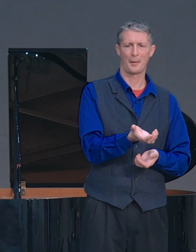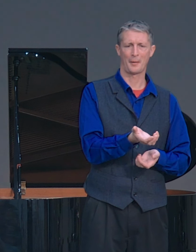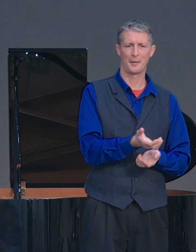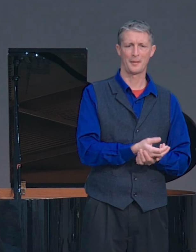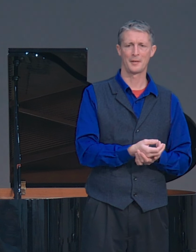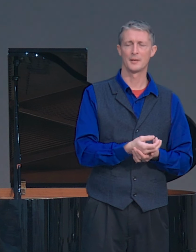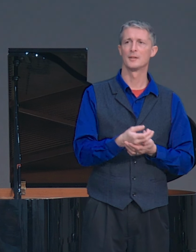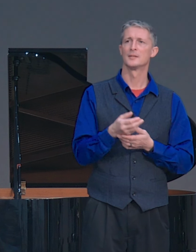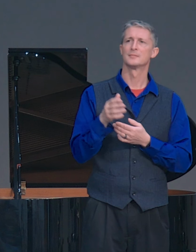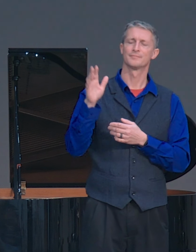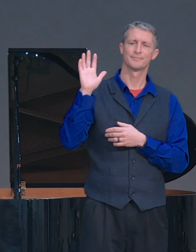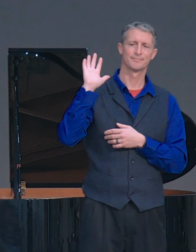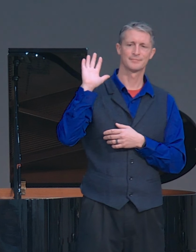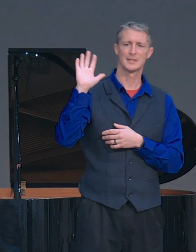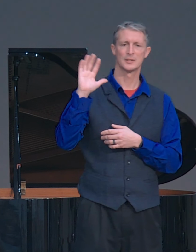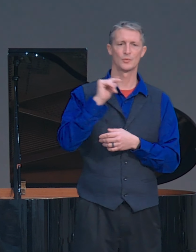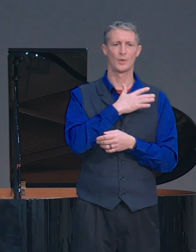What you need